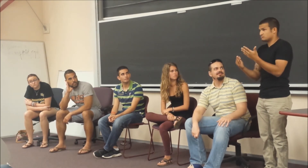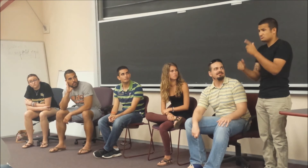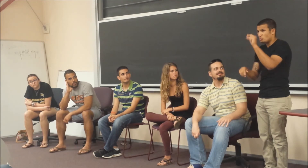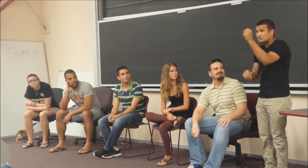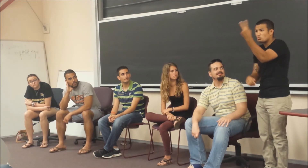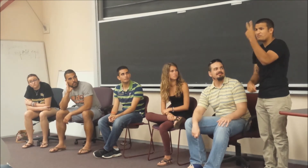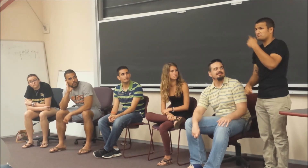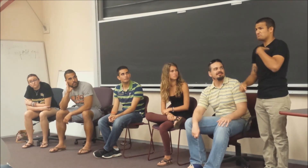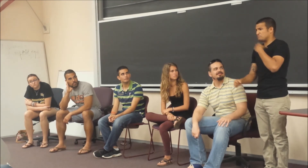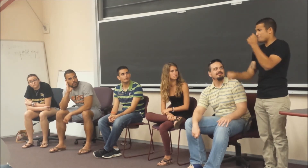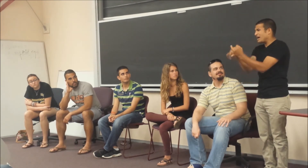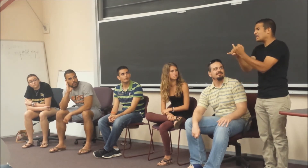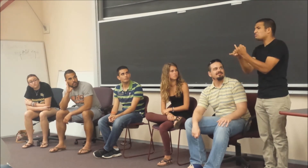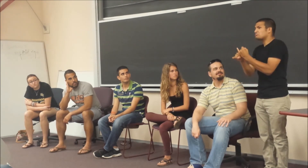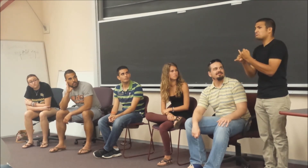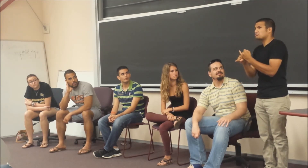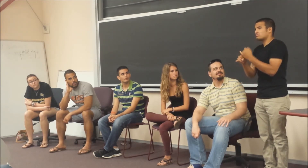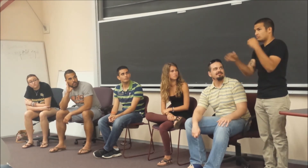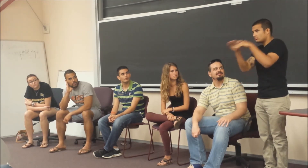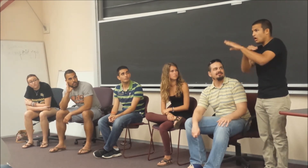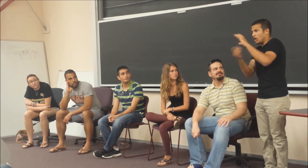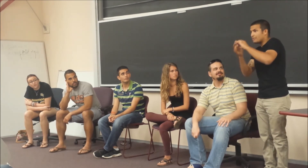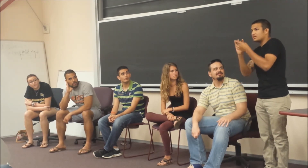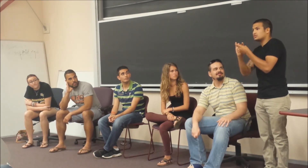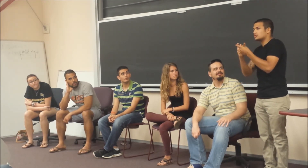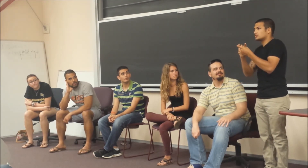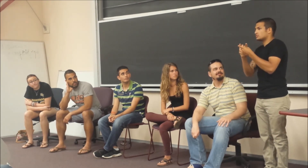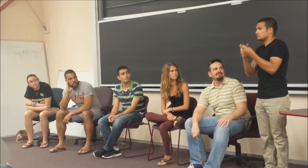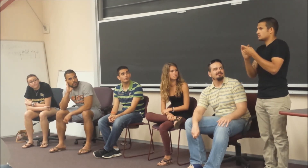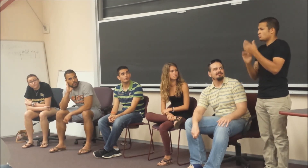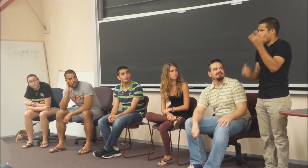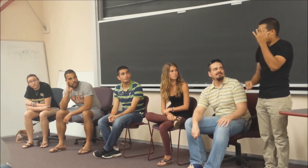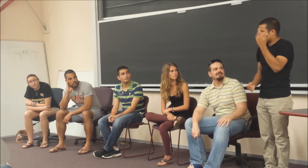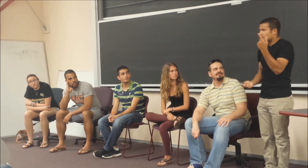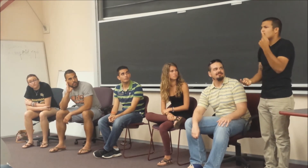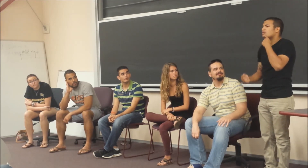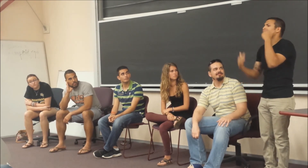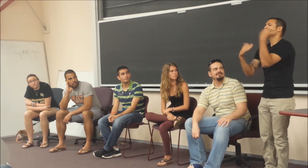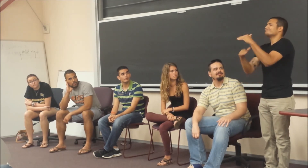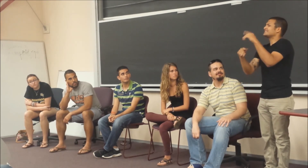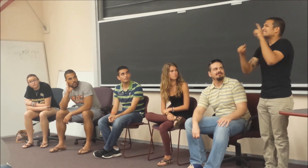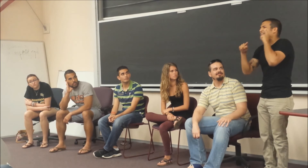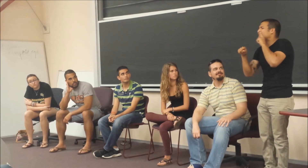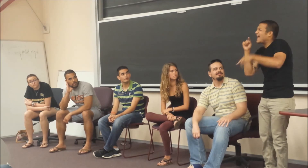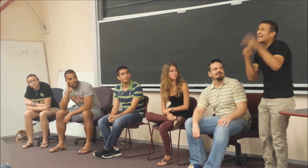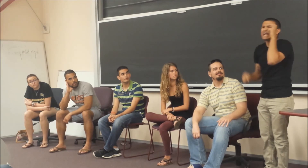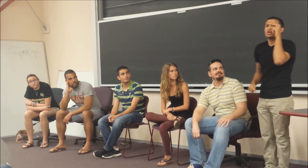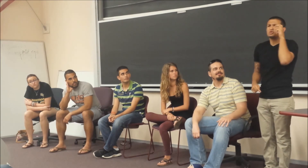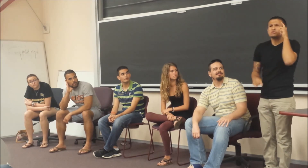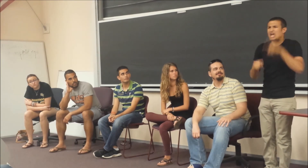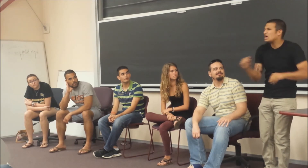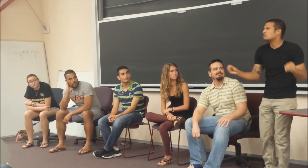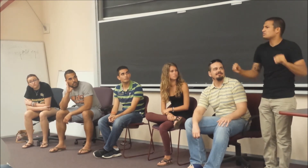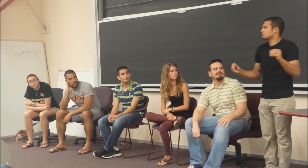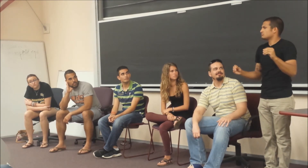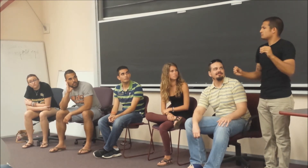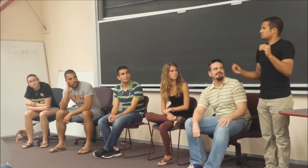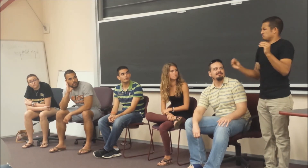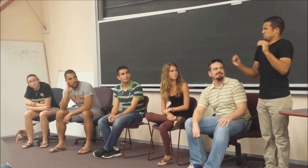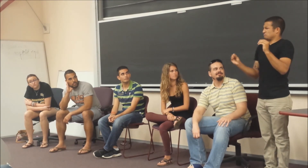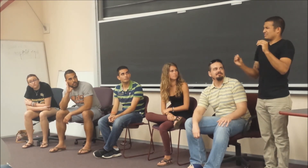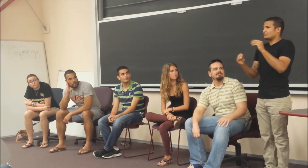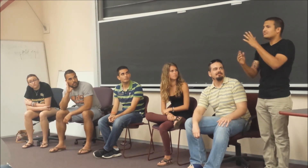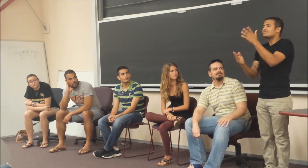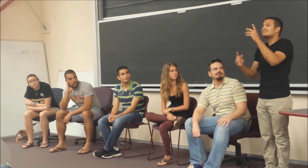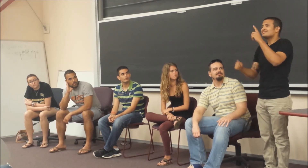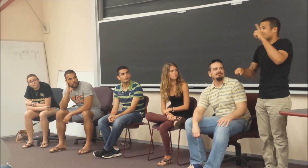didn't really accept it at that time, you know. And 2002, I made it to the Olympics. Why? You know, because people